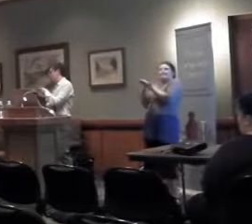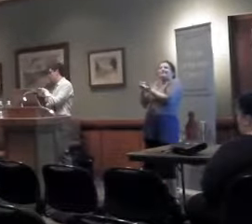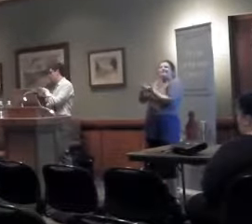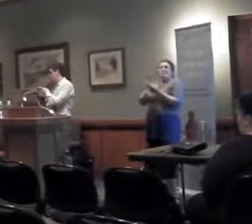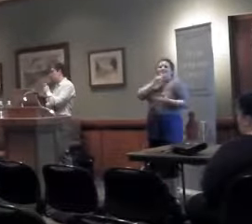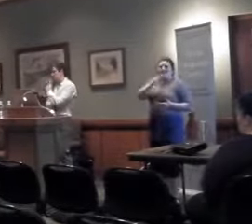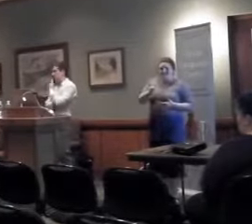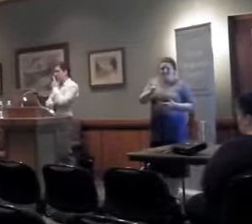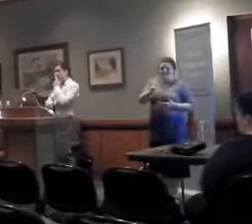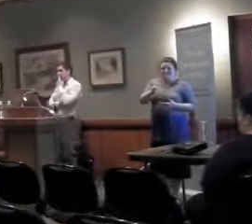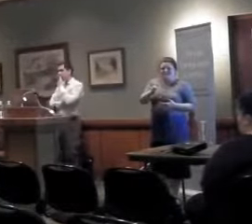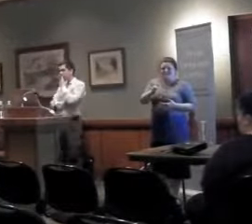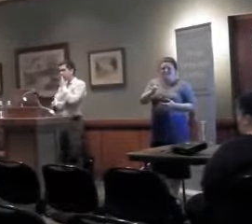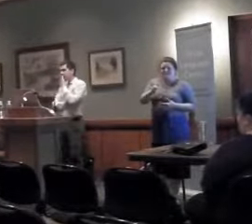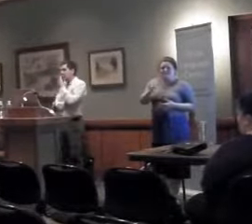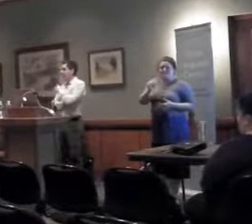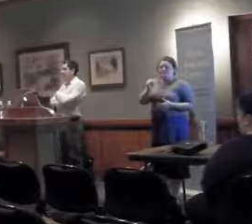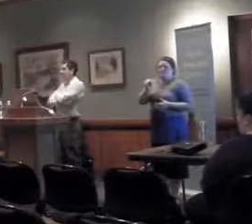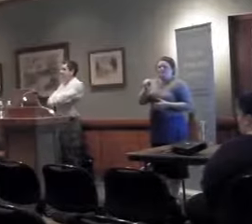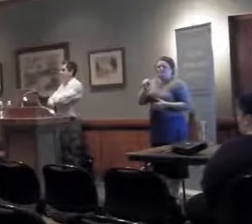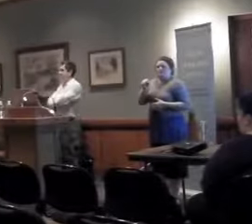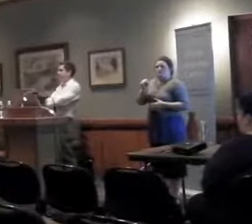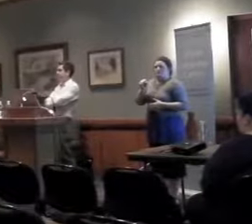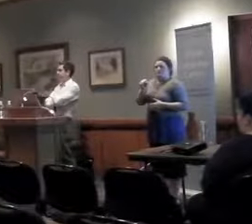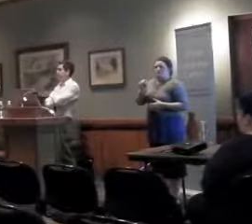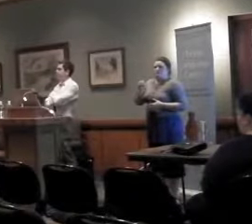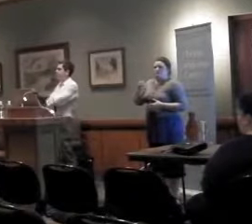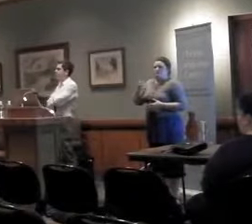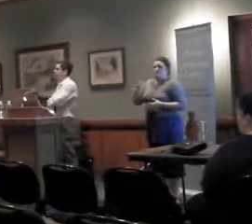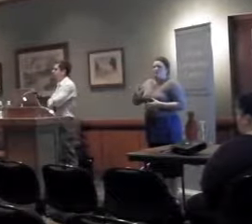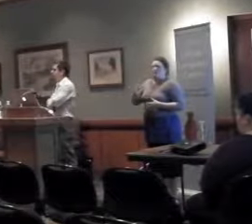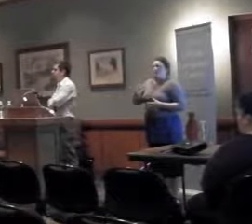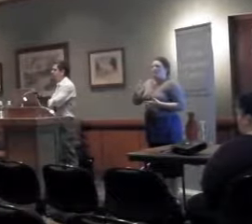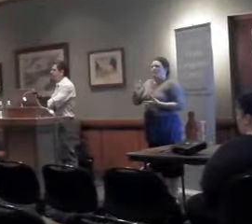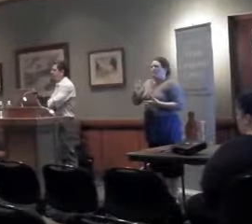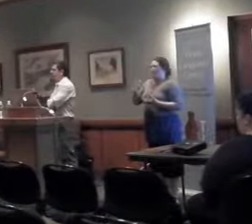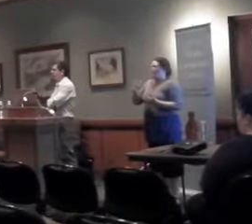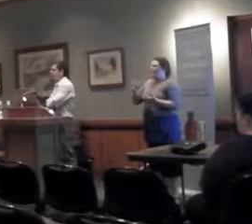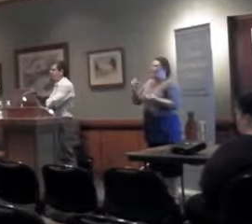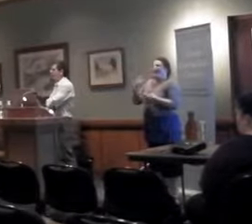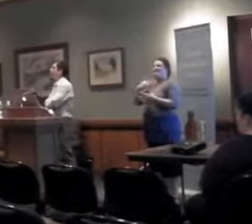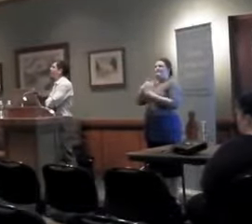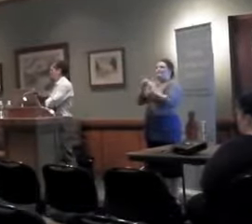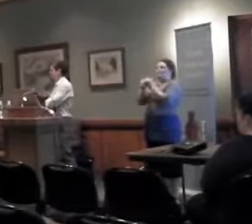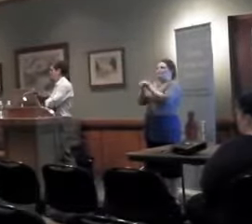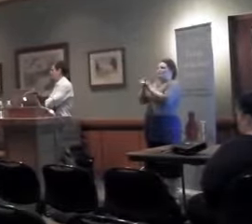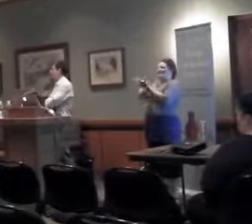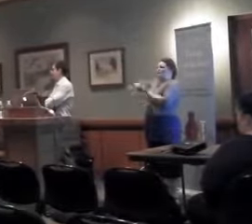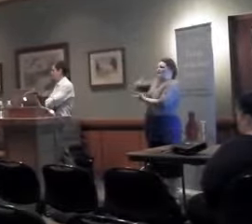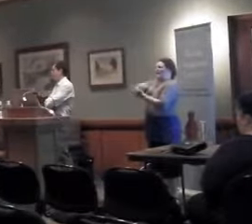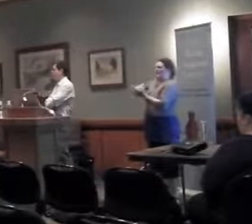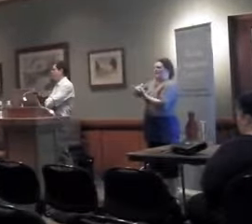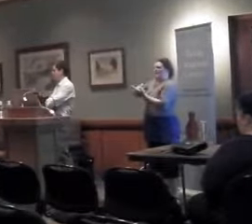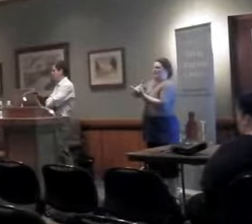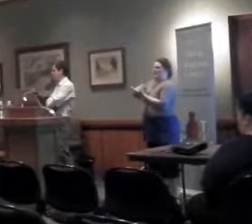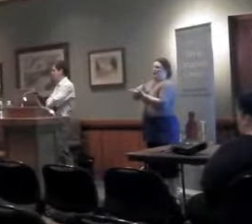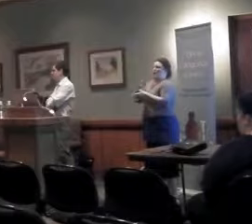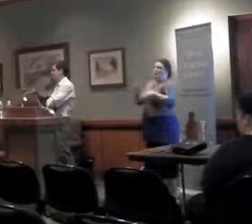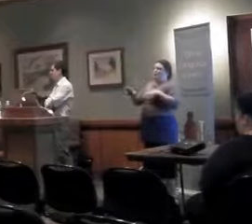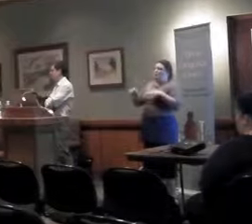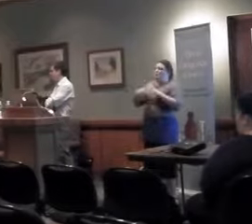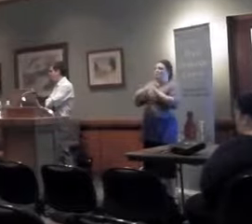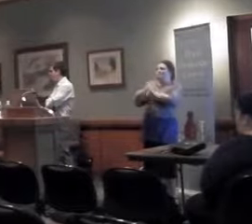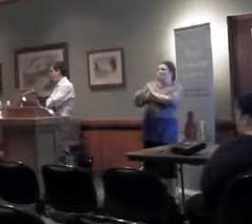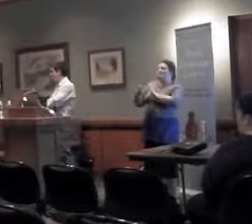aren't, right? But there are lots of kind of social interaction type cues that we